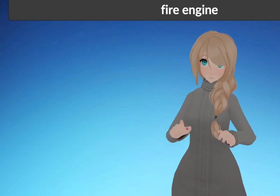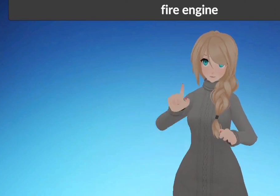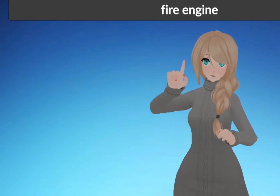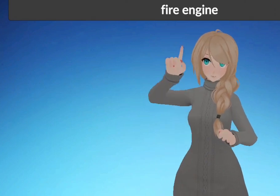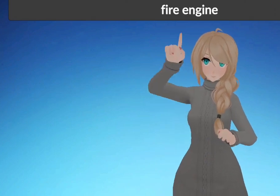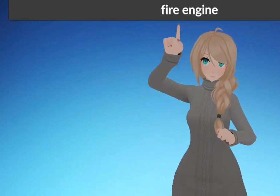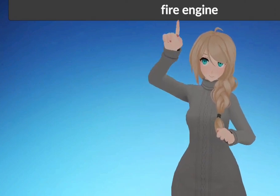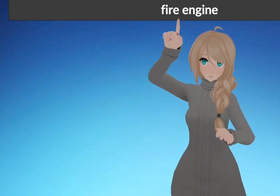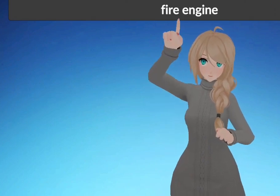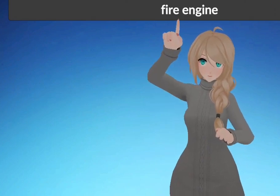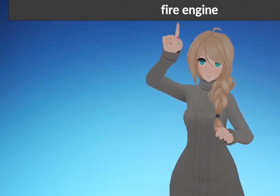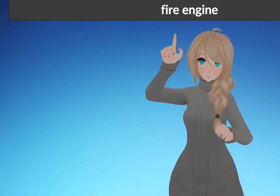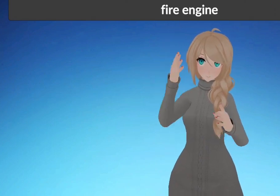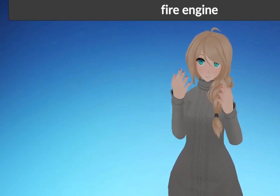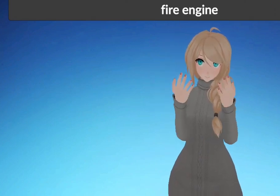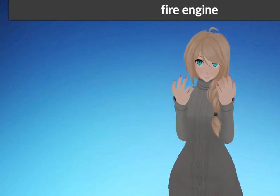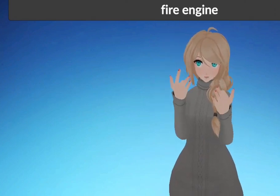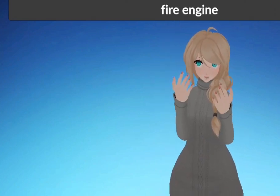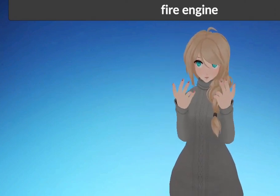Okay. Again, fire,